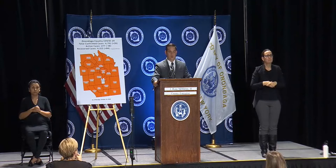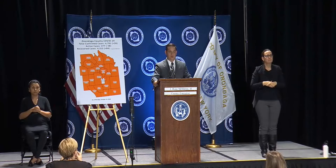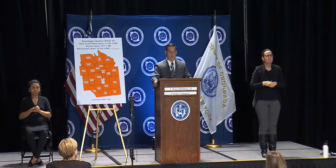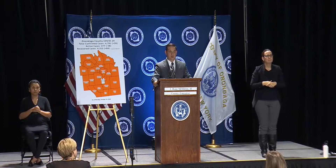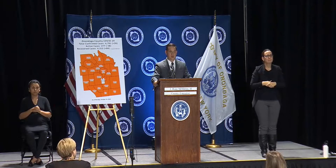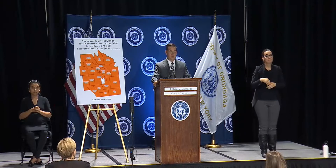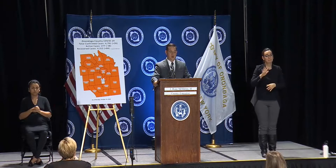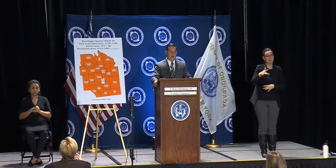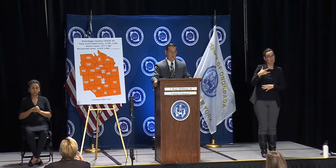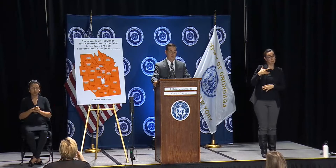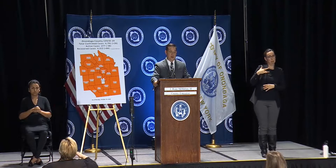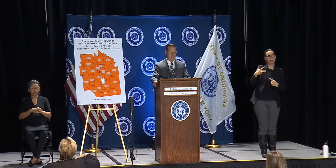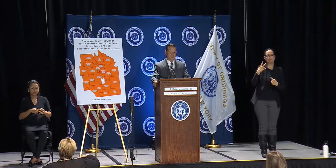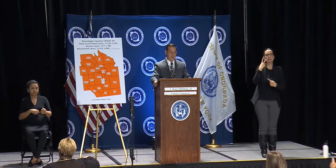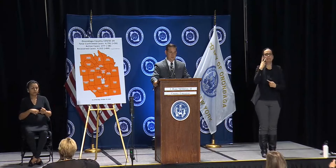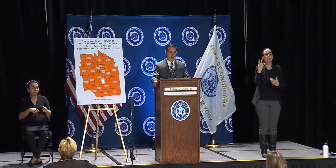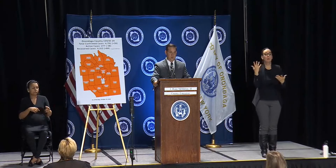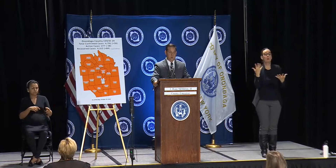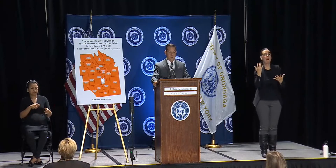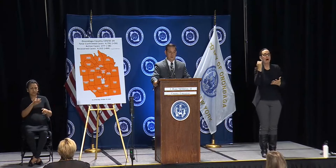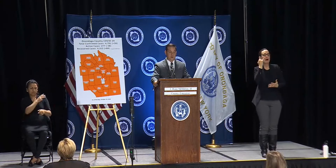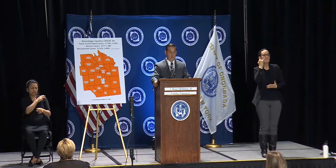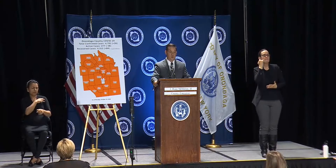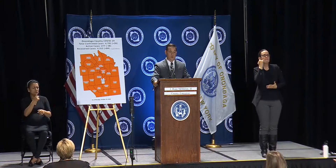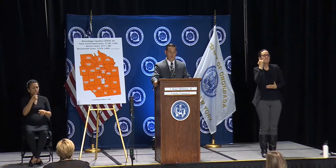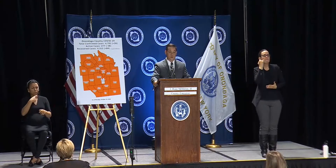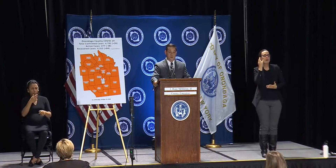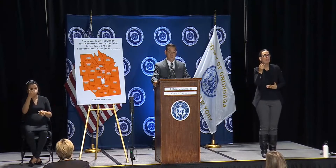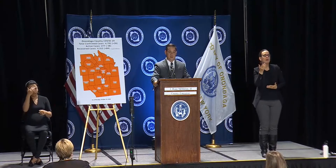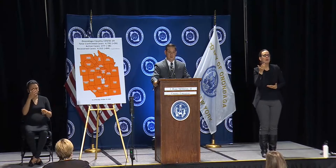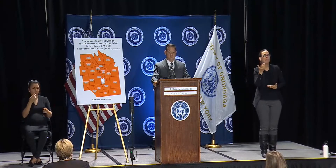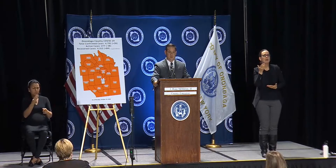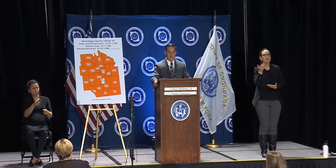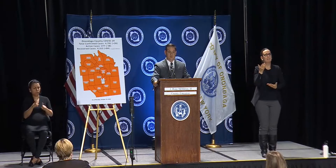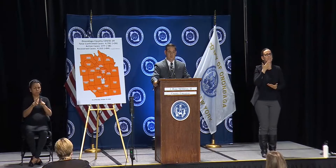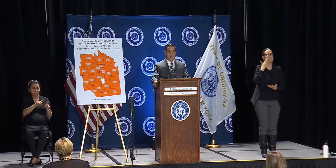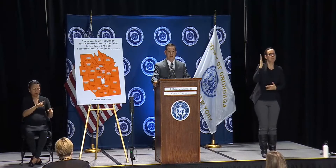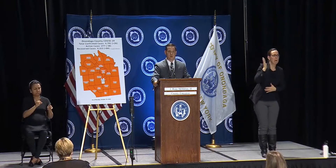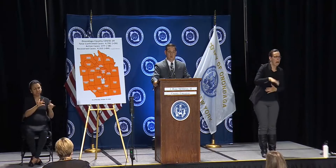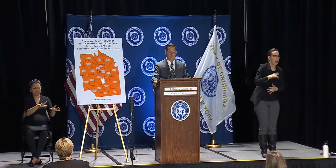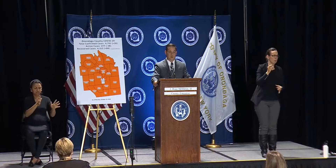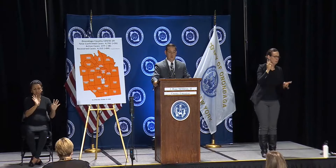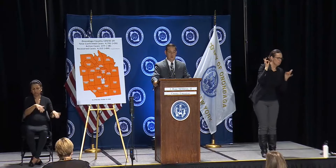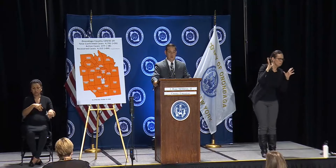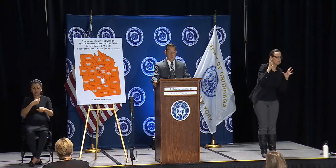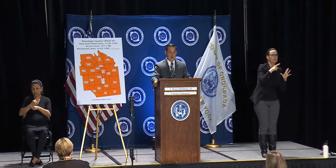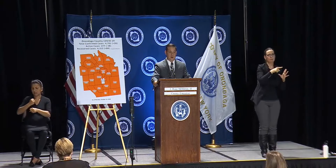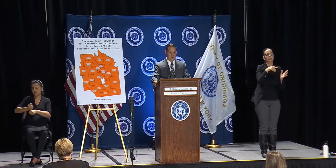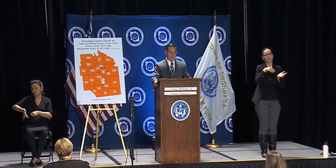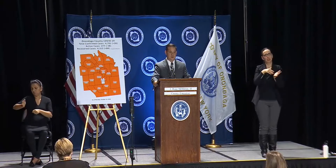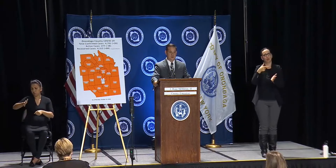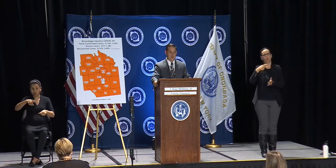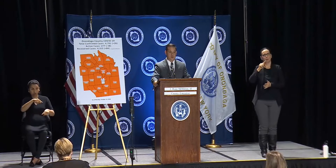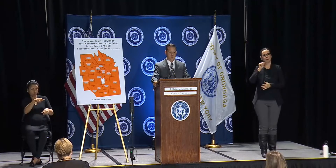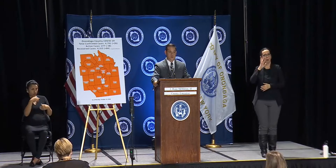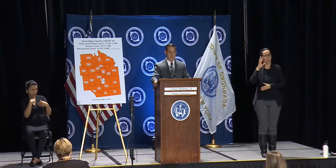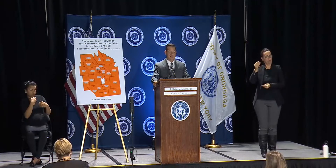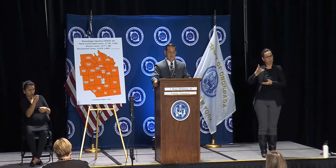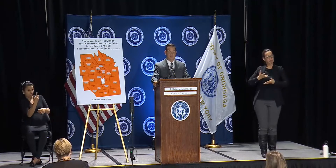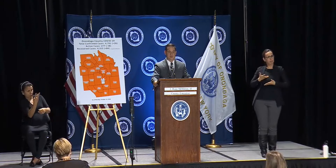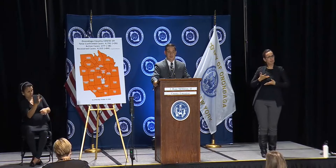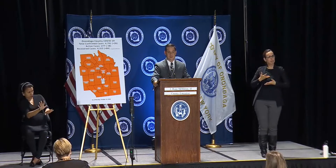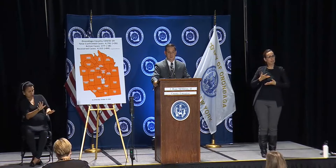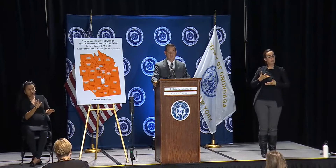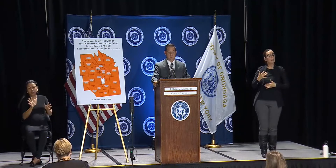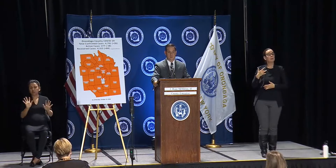on more information. But we ask her each day when we get the numbers, what are you seeing from a macro level? And she'll tell us we're seeing